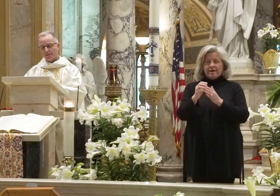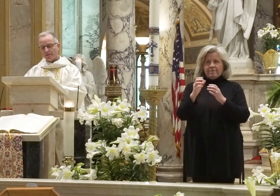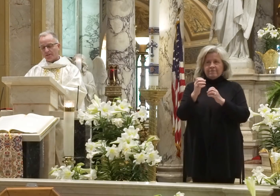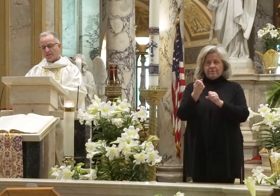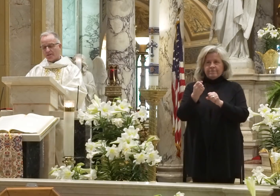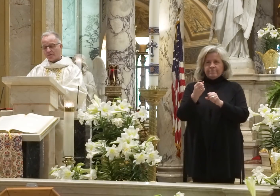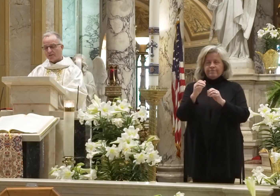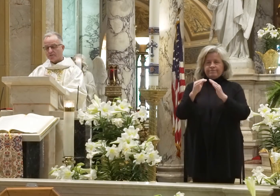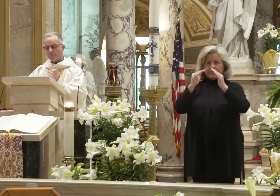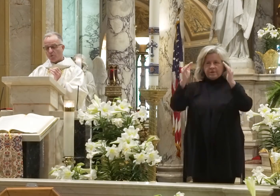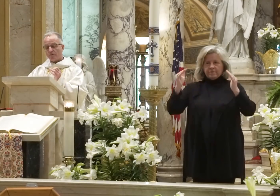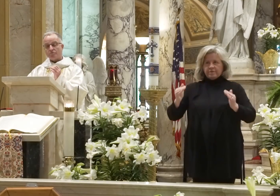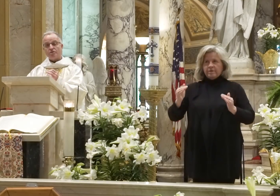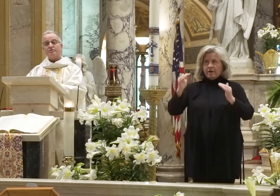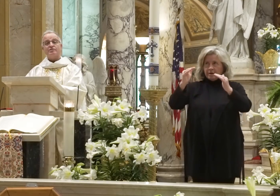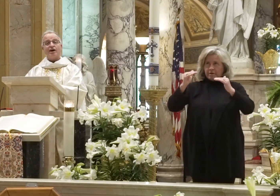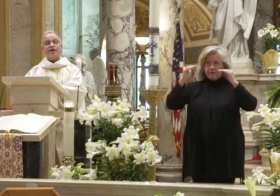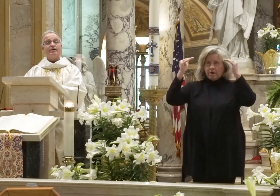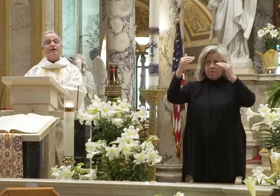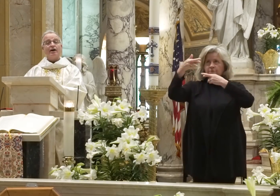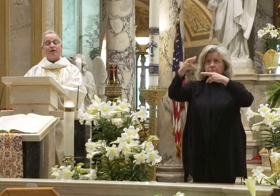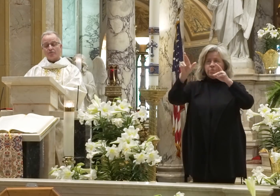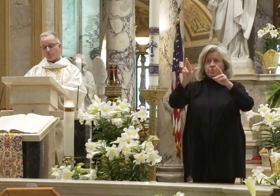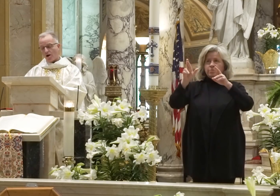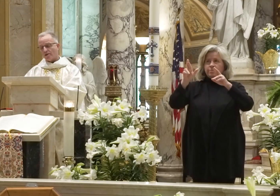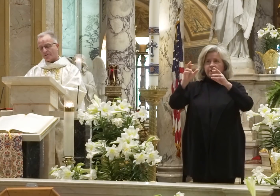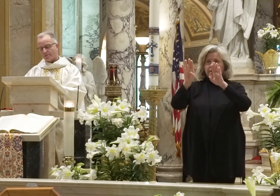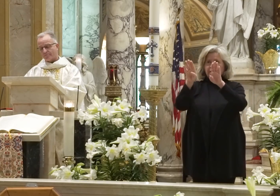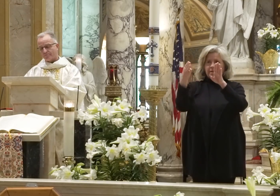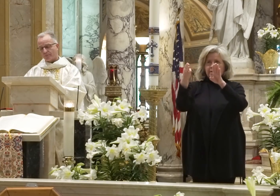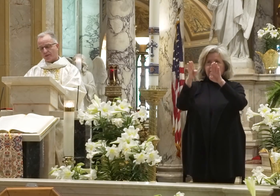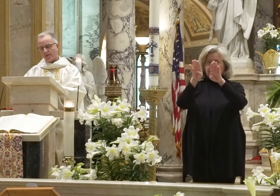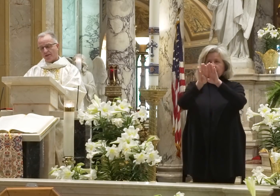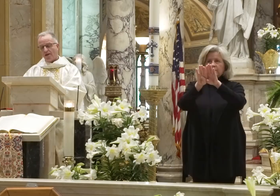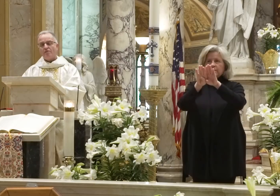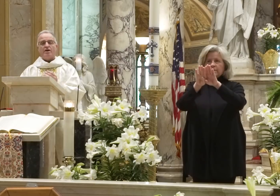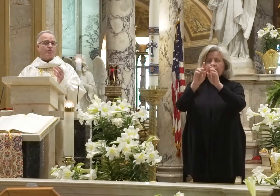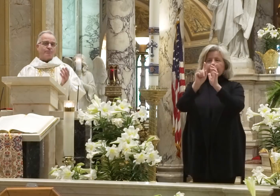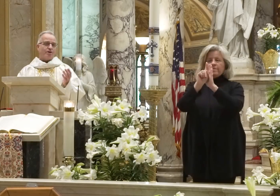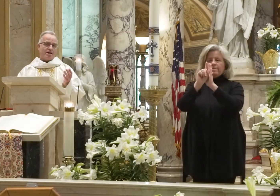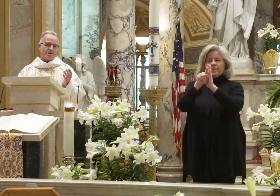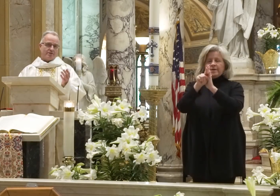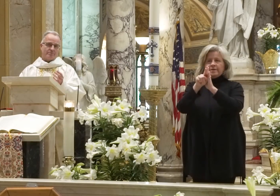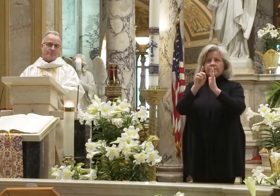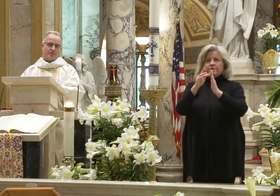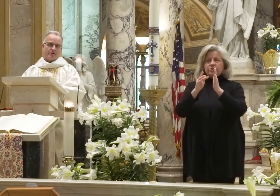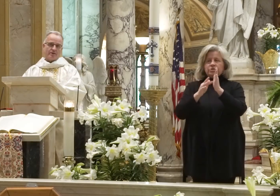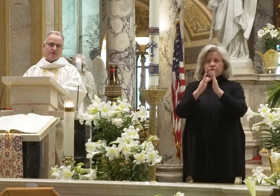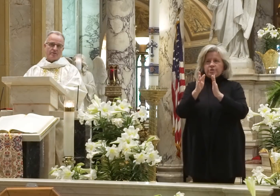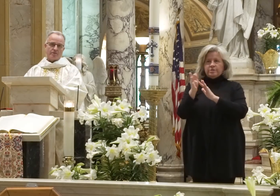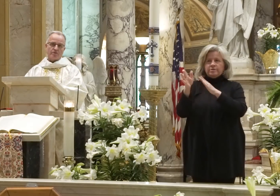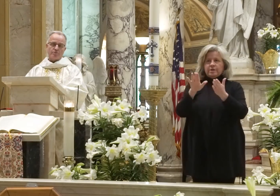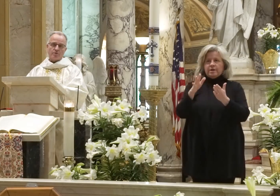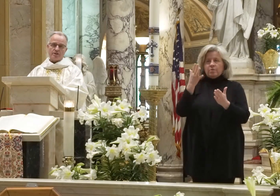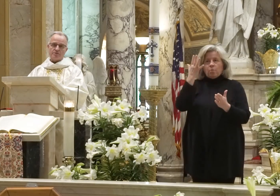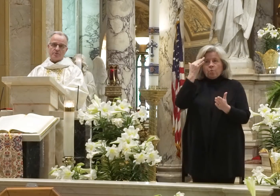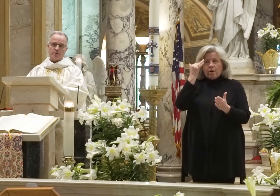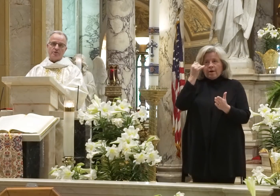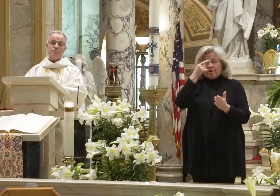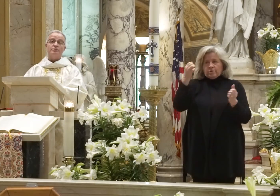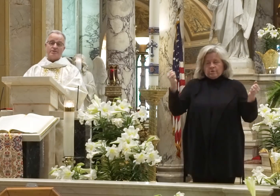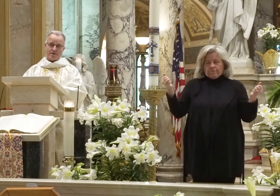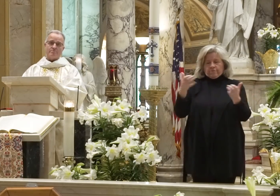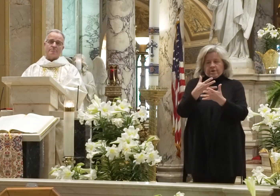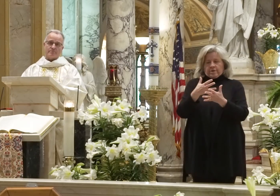room since the moment that Jesus died on the cross. They are afraid that the authorities